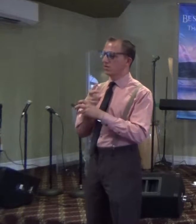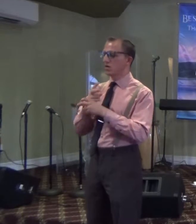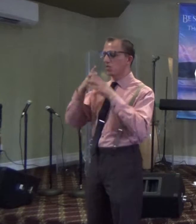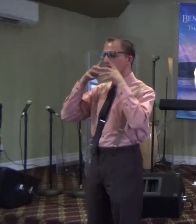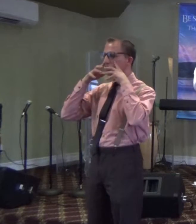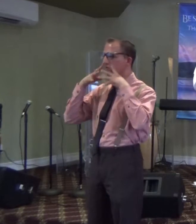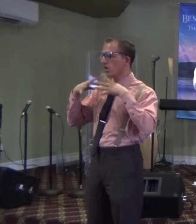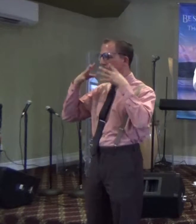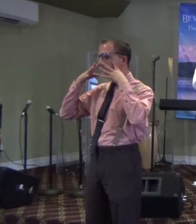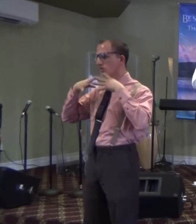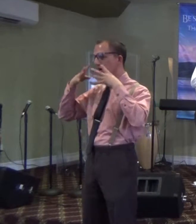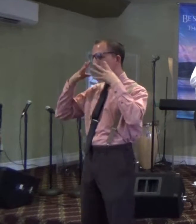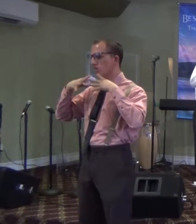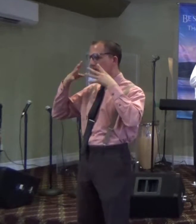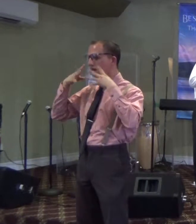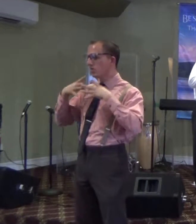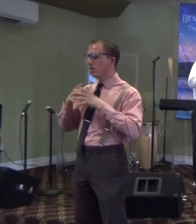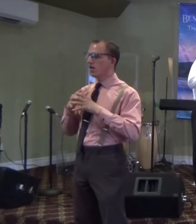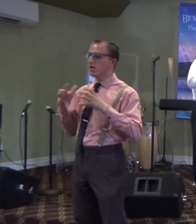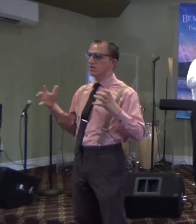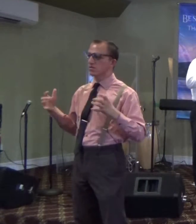Lloramos mucho. We cried a lot